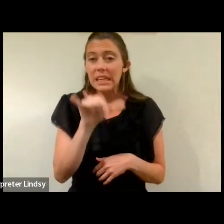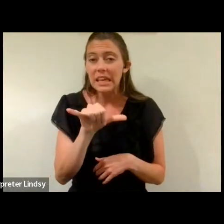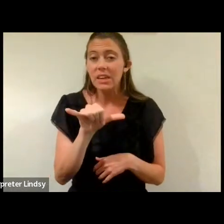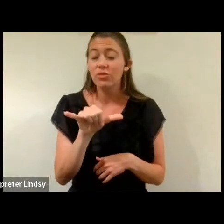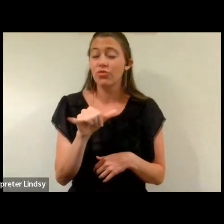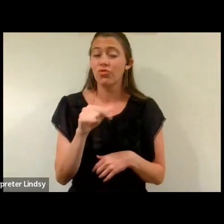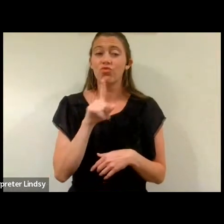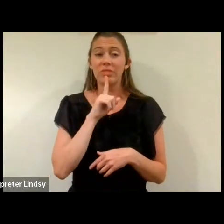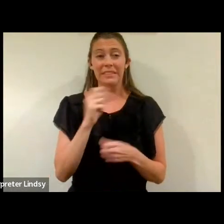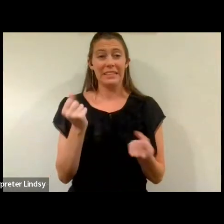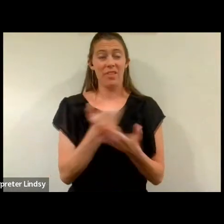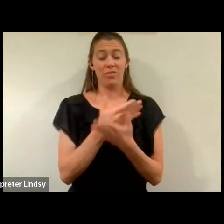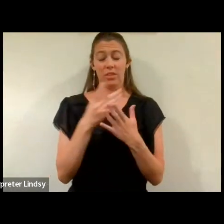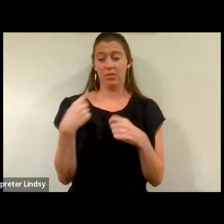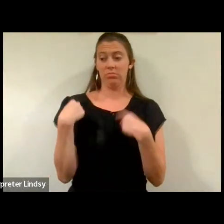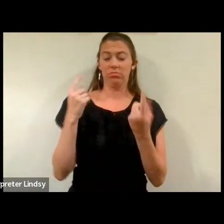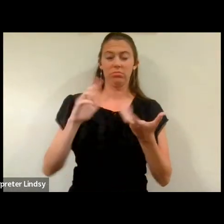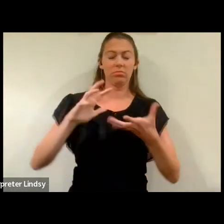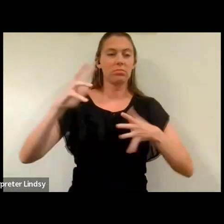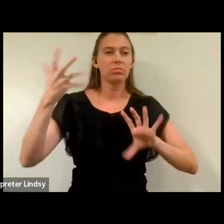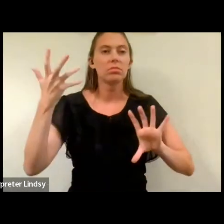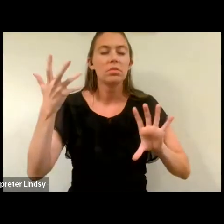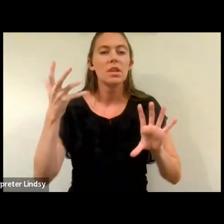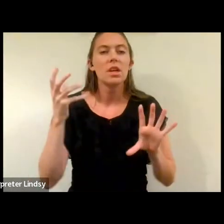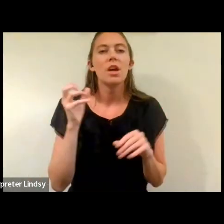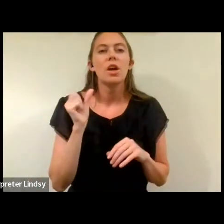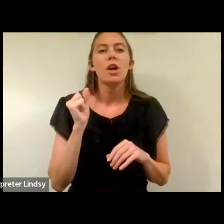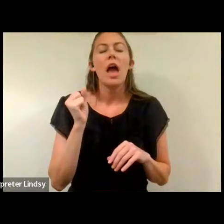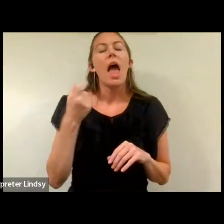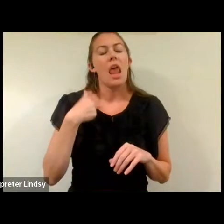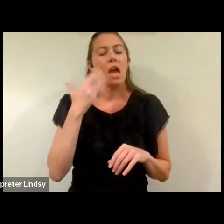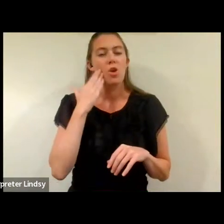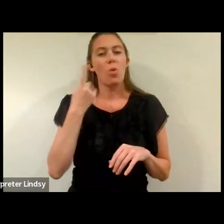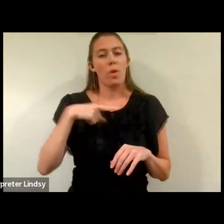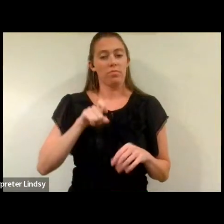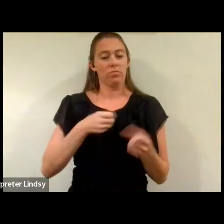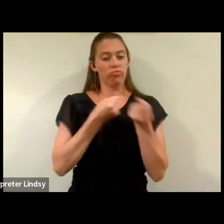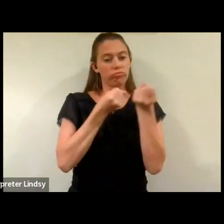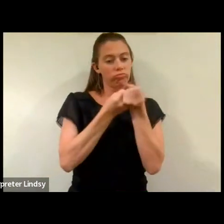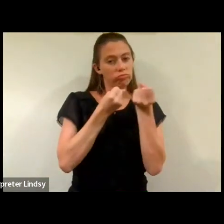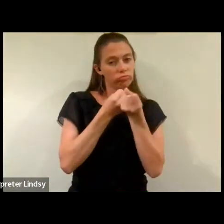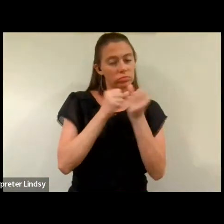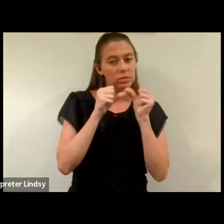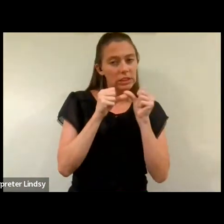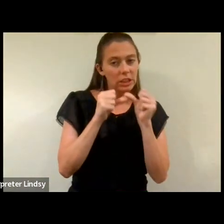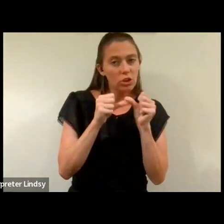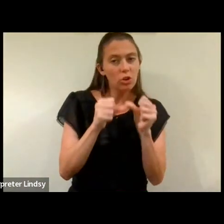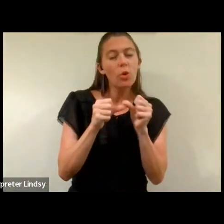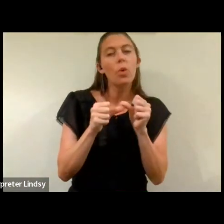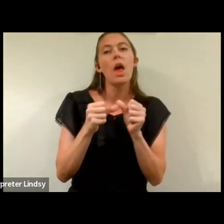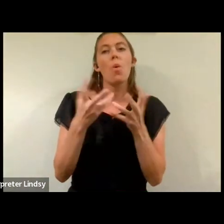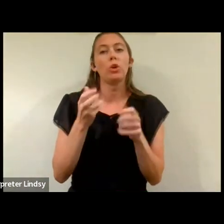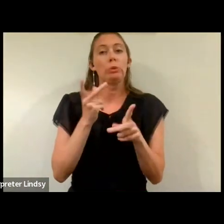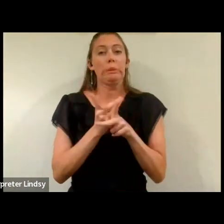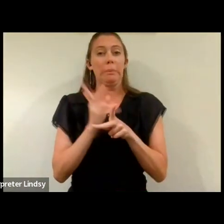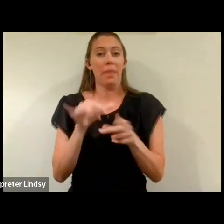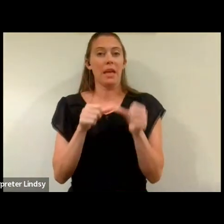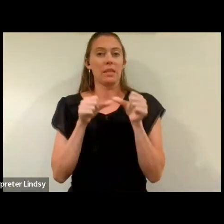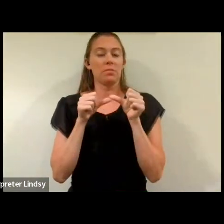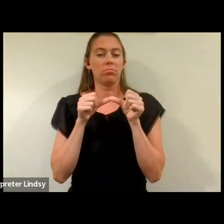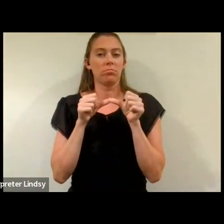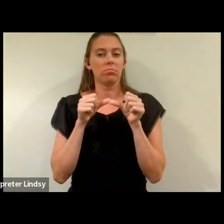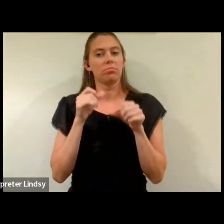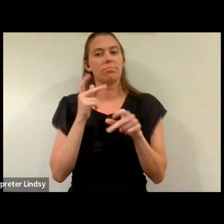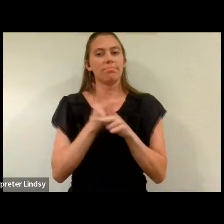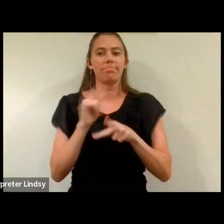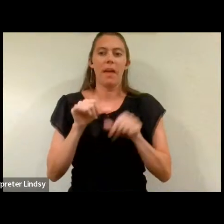bit of advocacy, but there continues to be a lot of support there. And just want to say thank you to all the